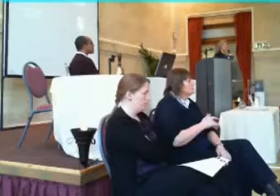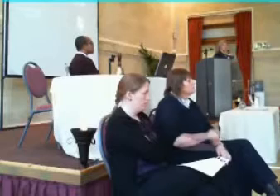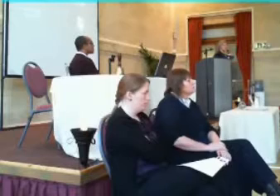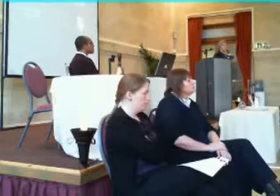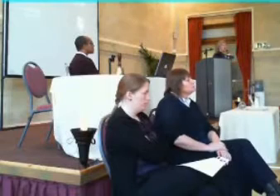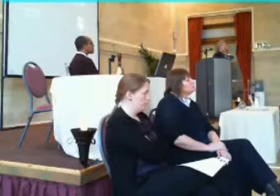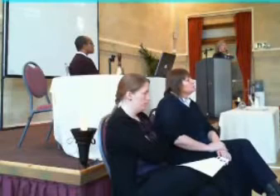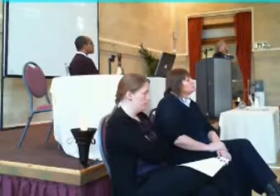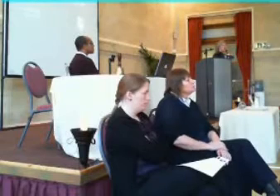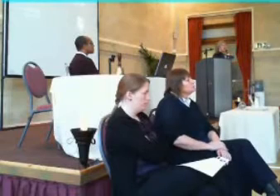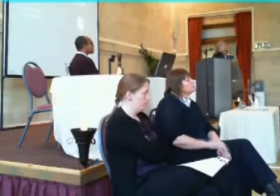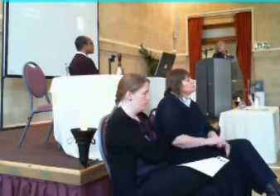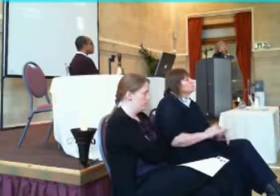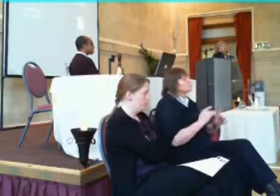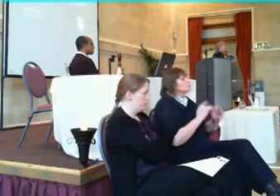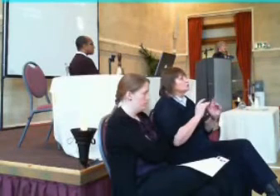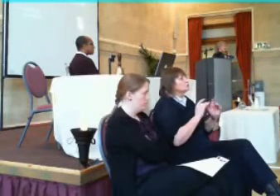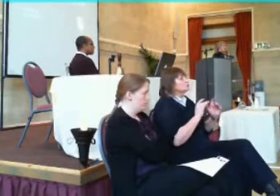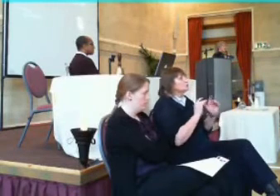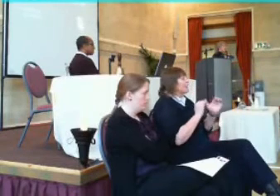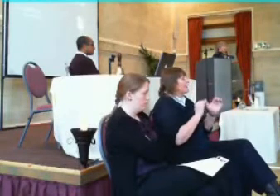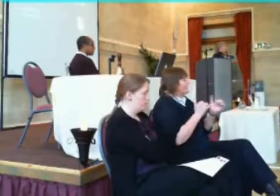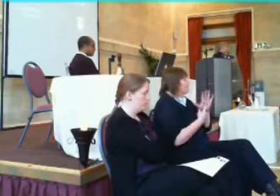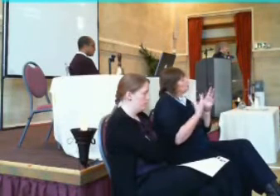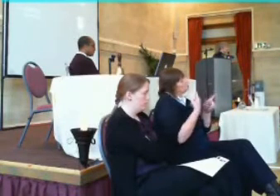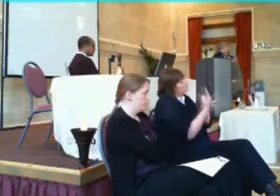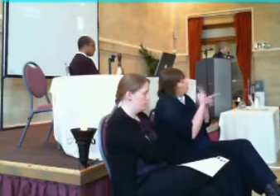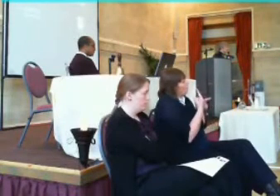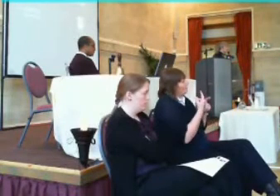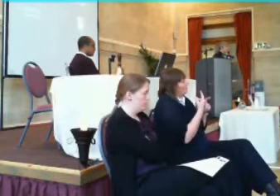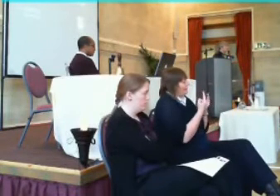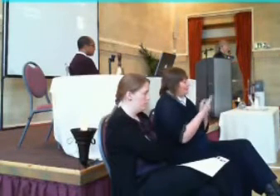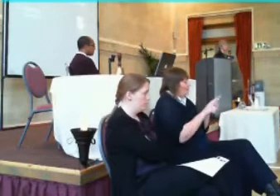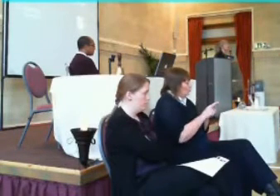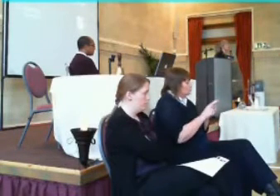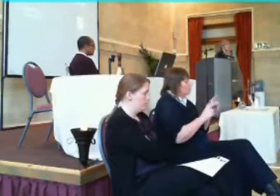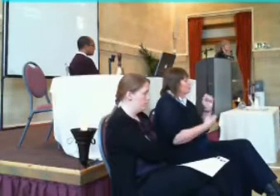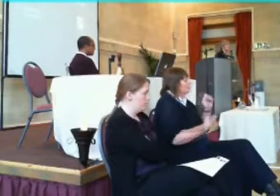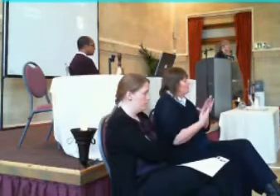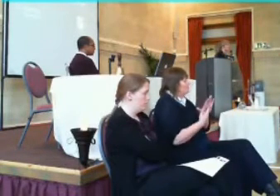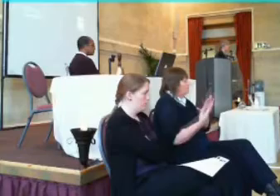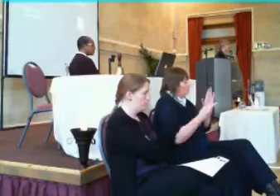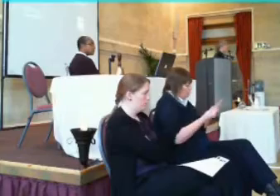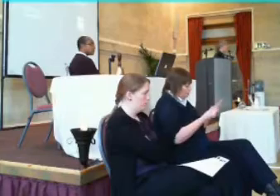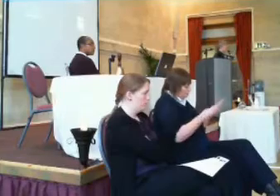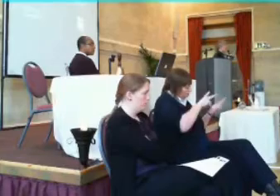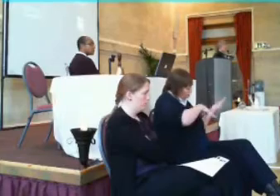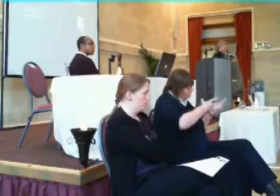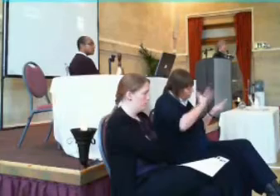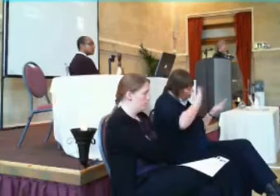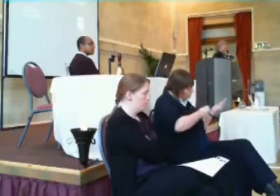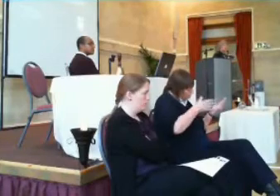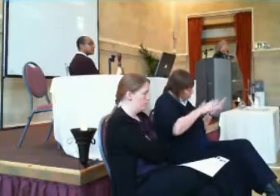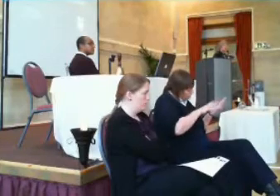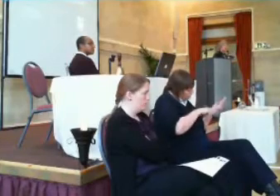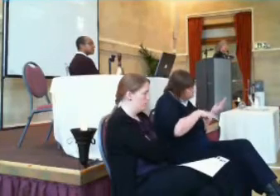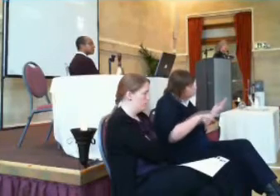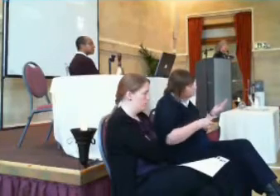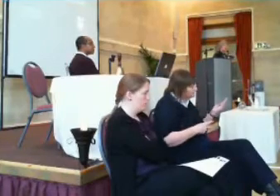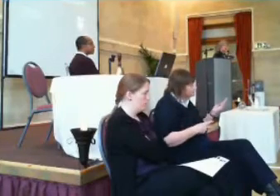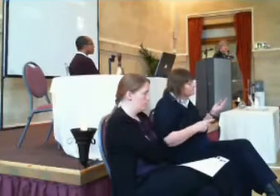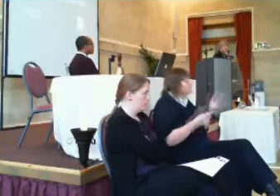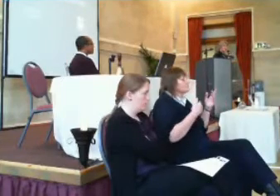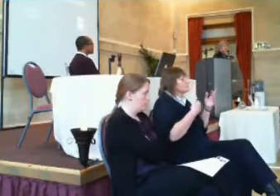as a means of getting messages out. Now, coming to our workshop on table number 5, together with my colleague